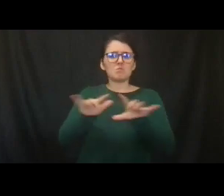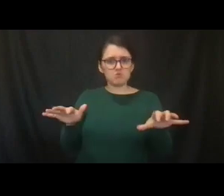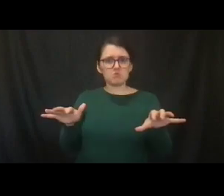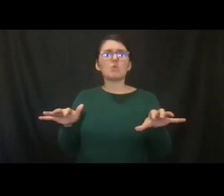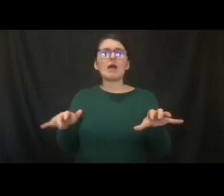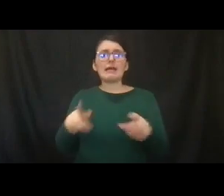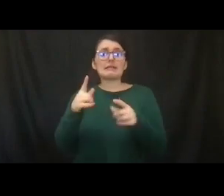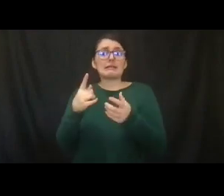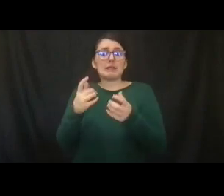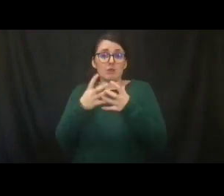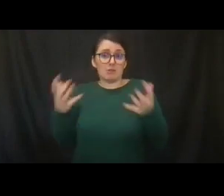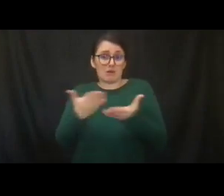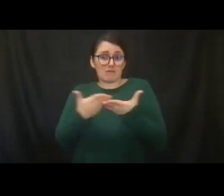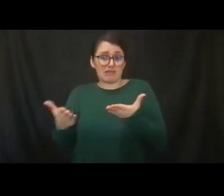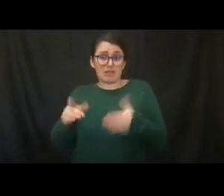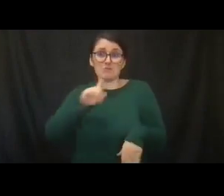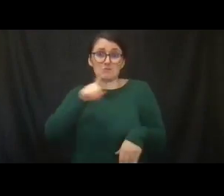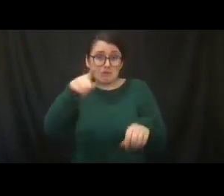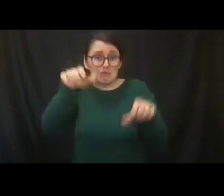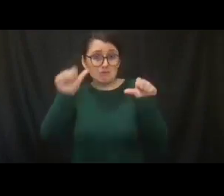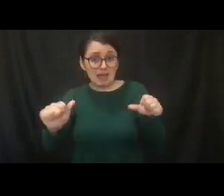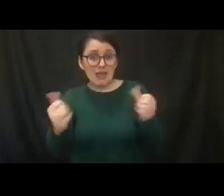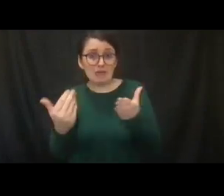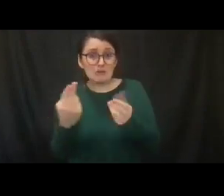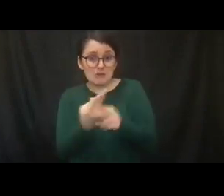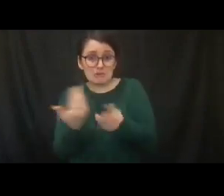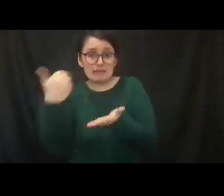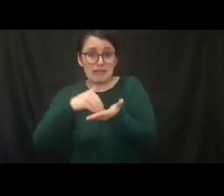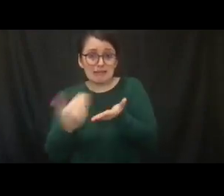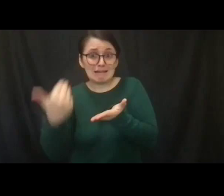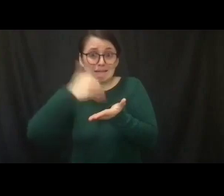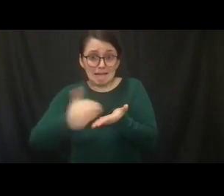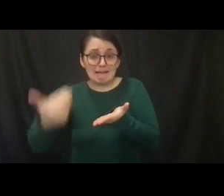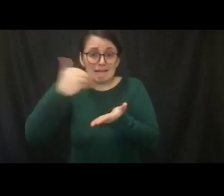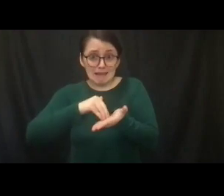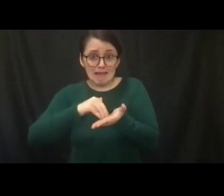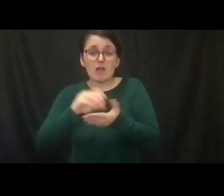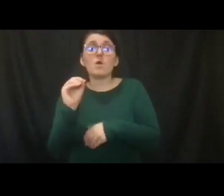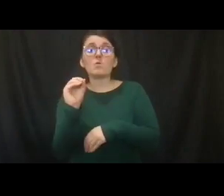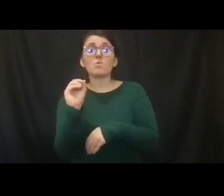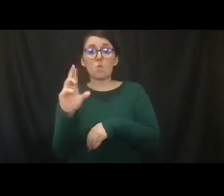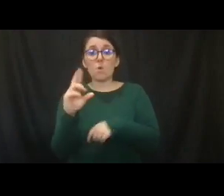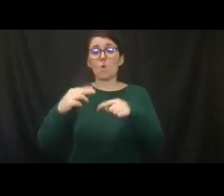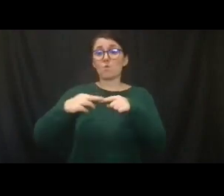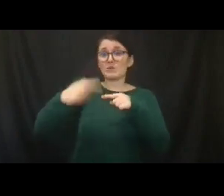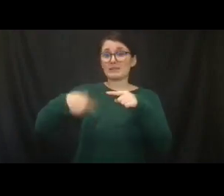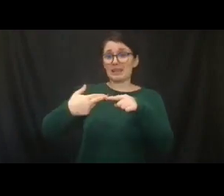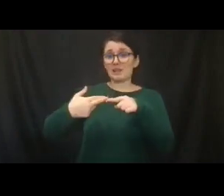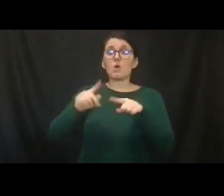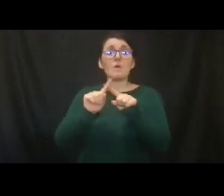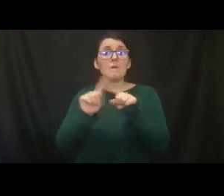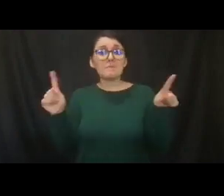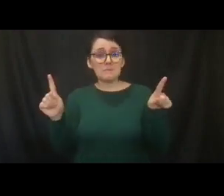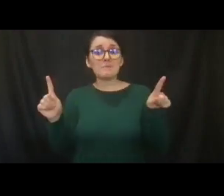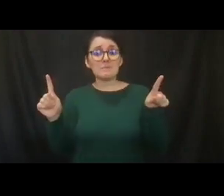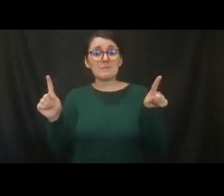are actually reusable and could be reused, could be recycled. But in fact, all of these